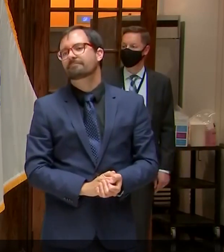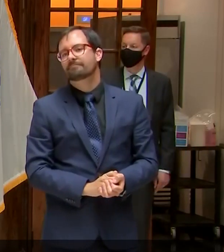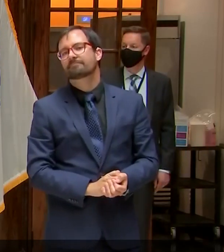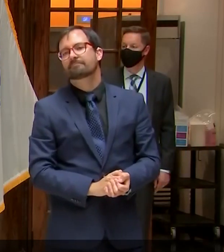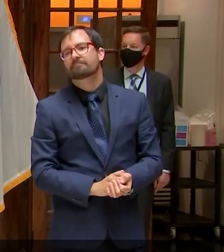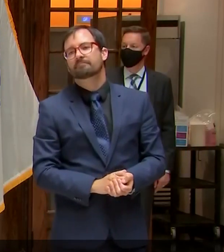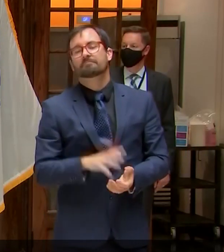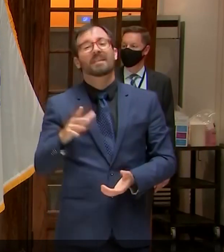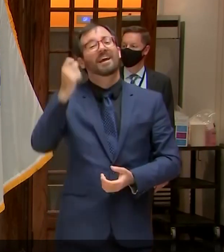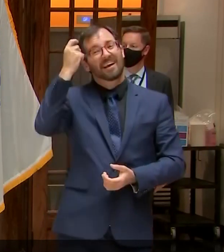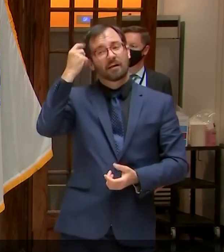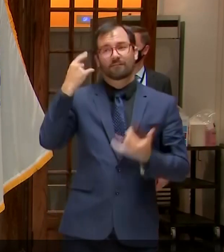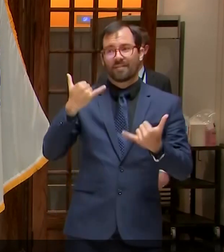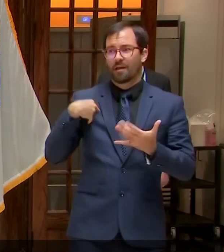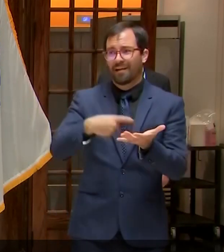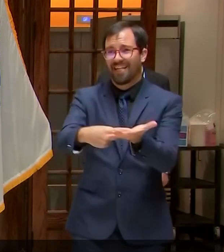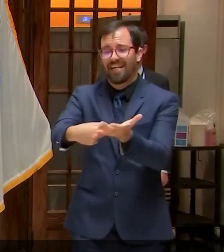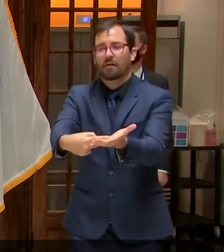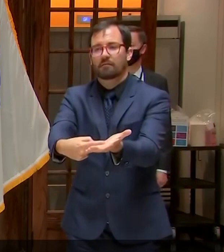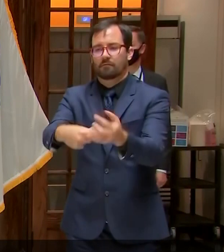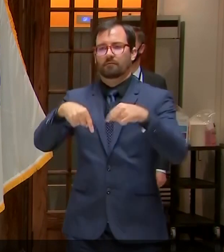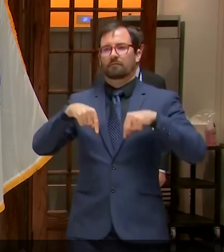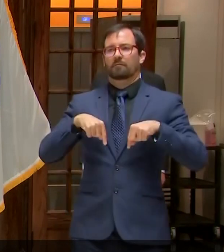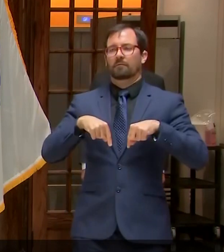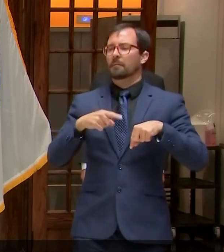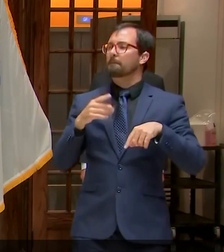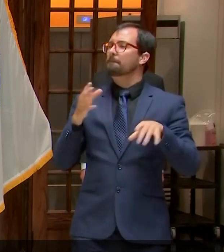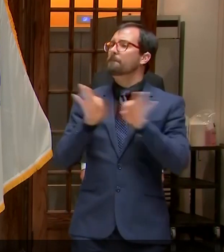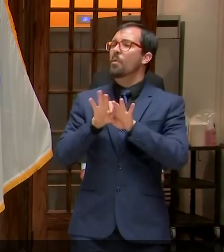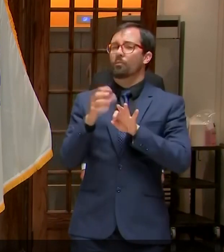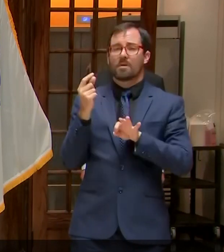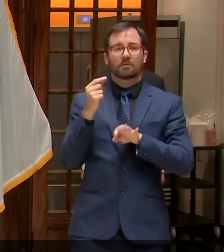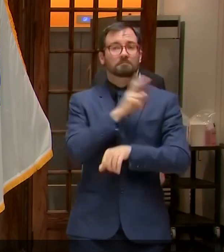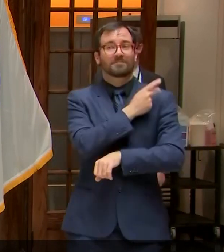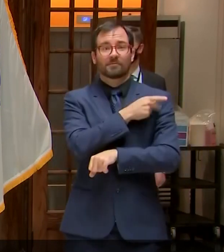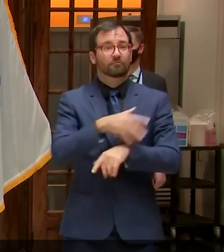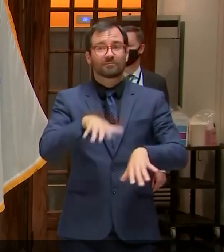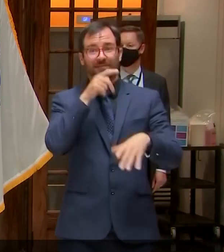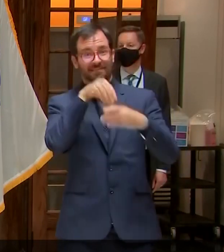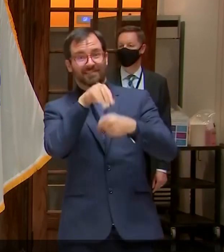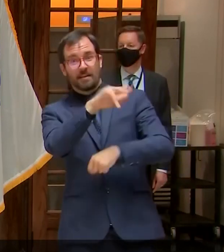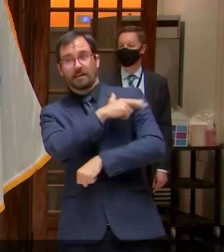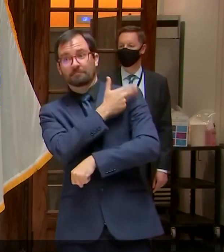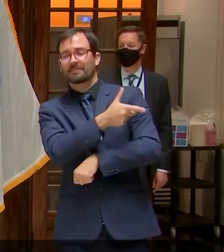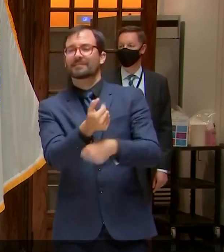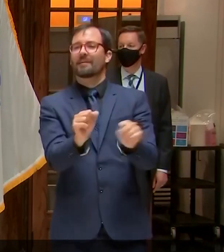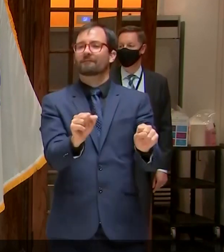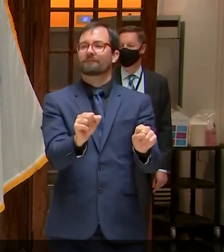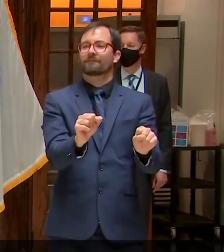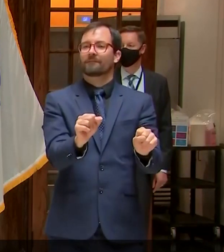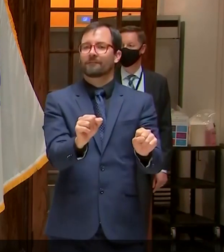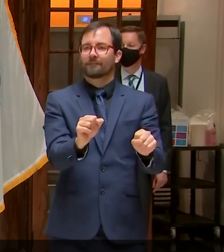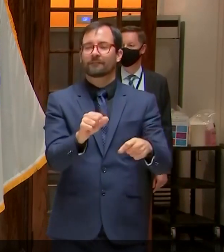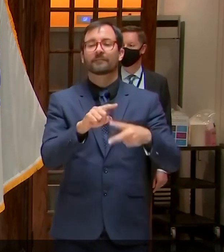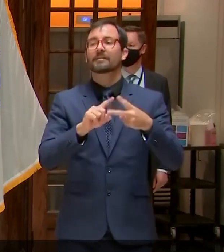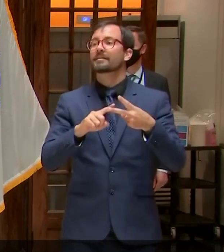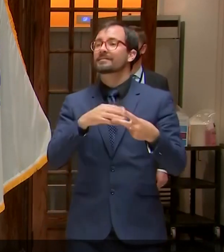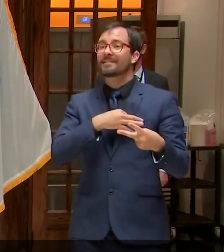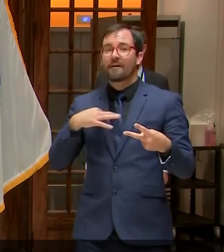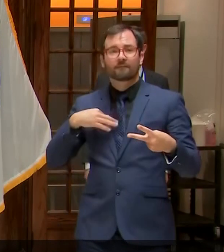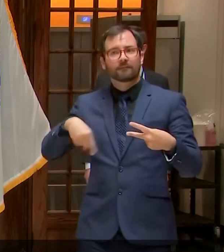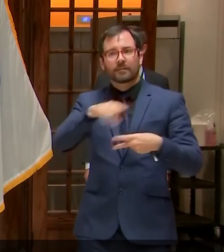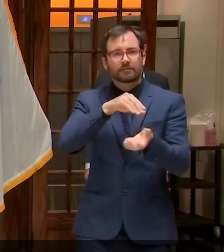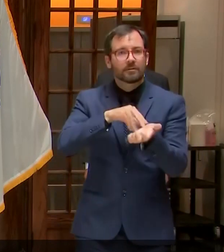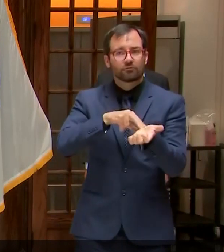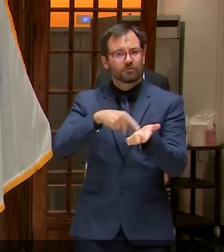then making sure we came up with a strategy to ensure that the clinician-patient relationships that currently existed through that hospital and through its outpatient